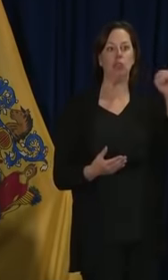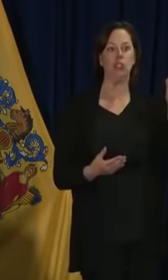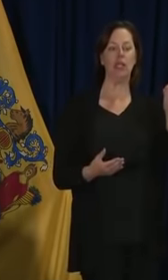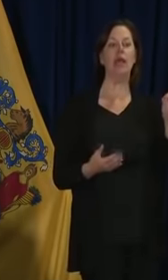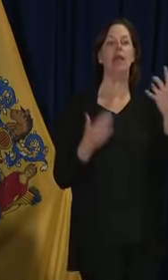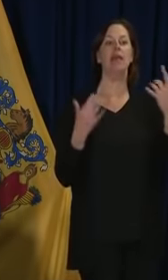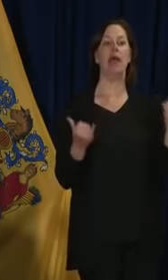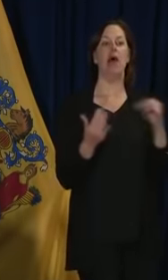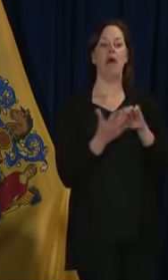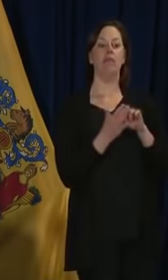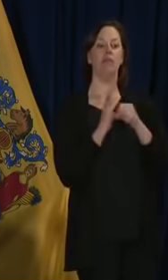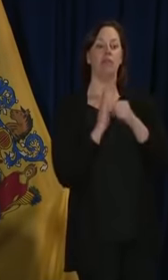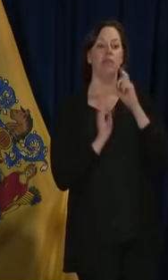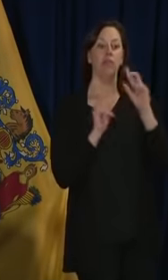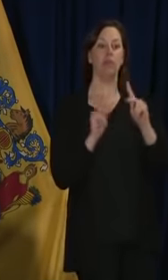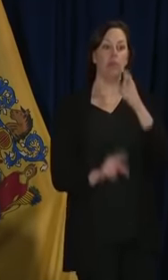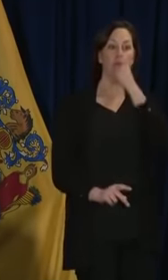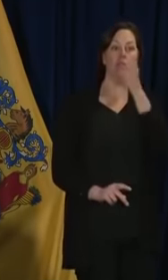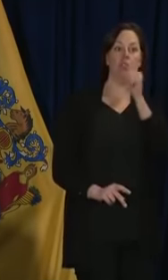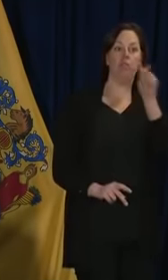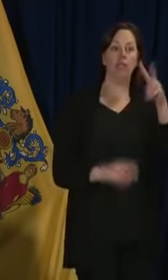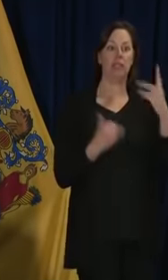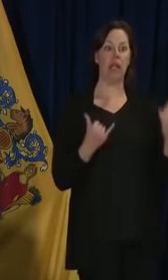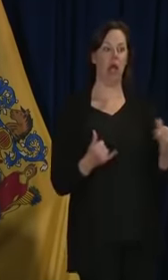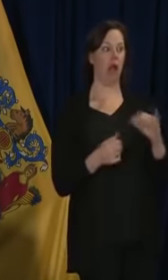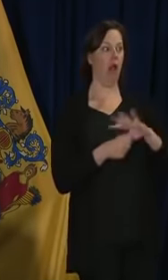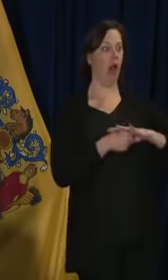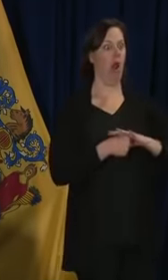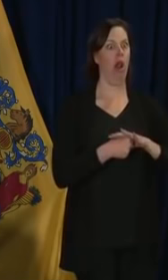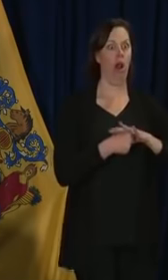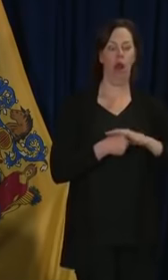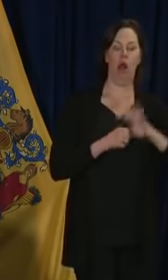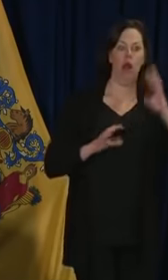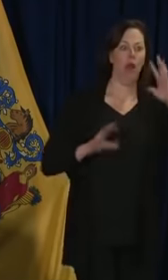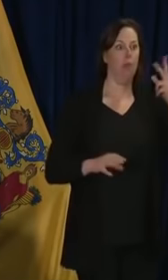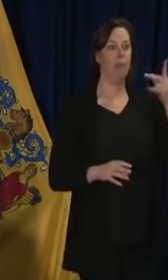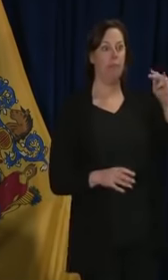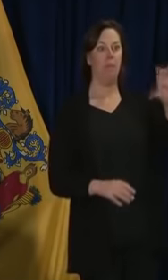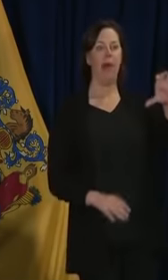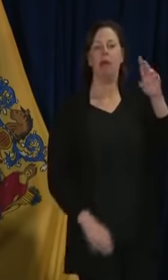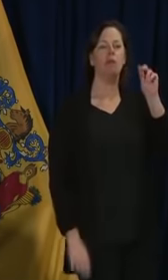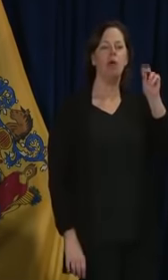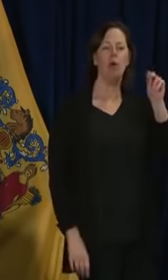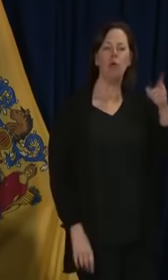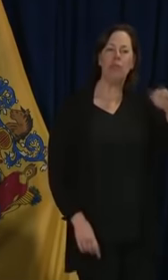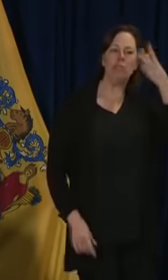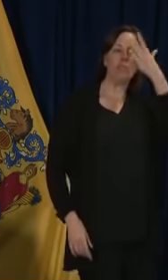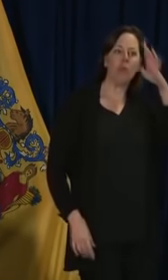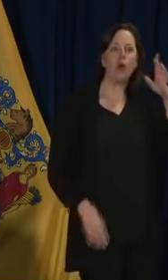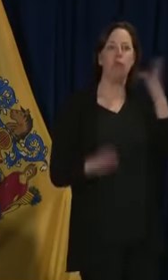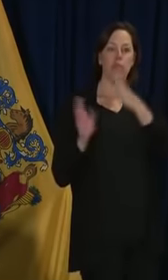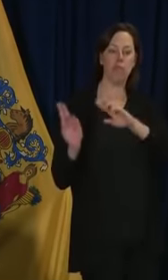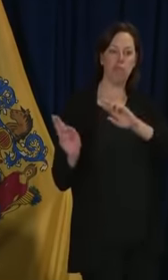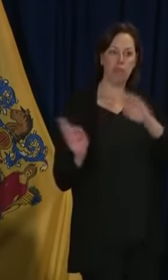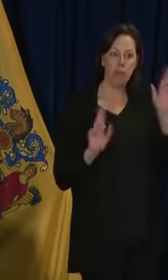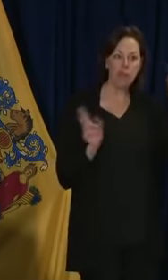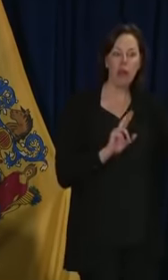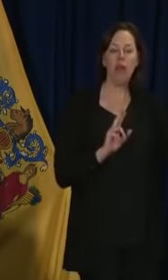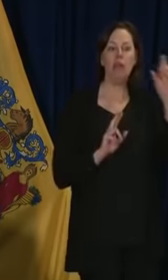watching. This is no time to panic. This is a time to be smart, prepared,